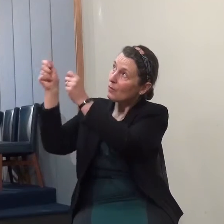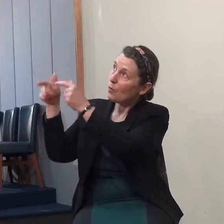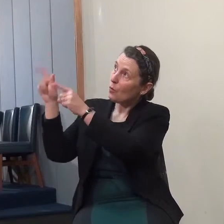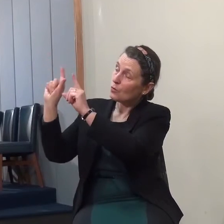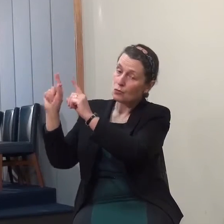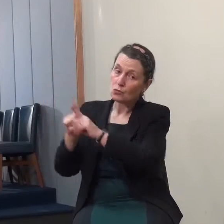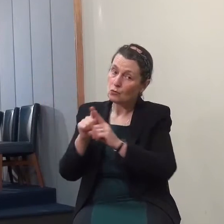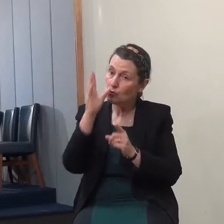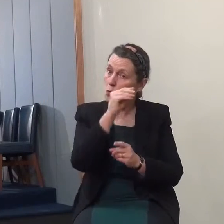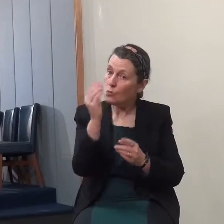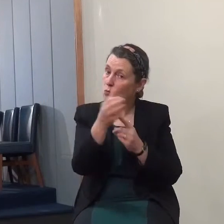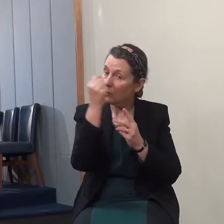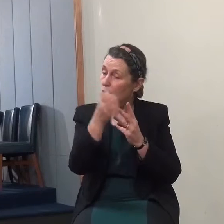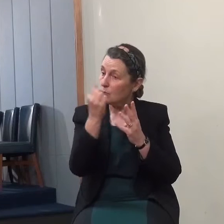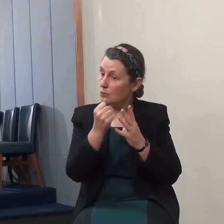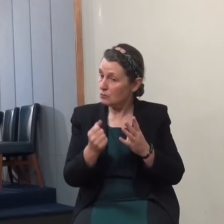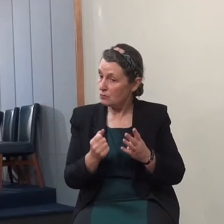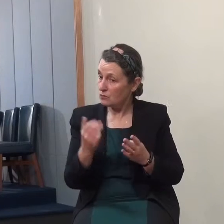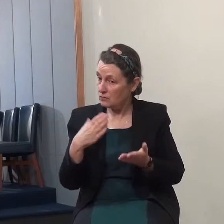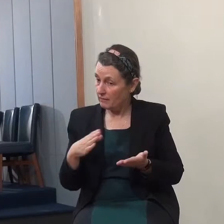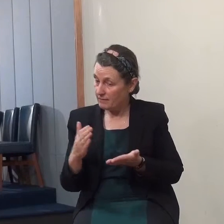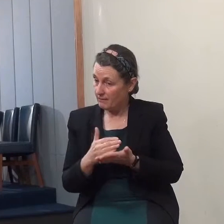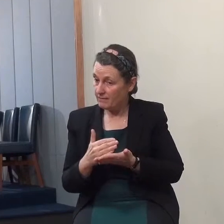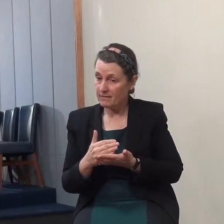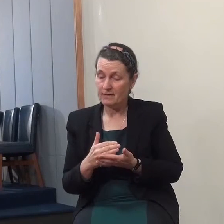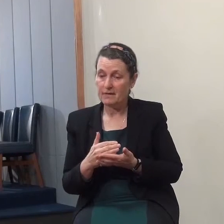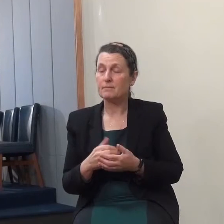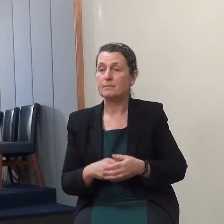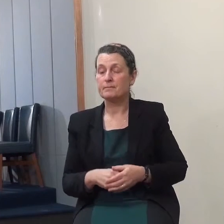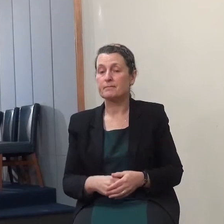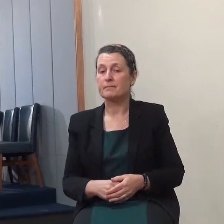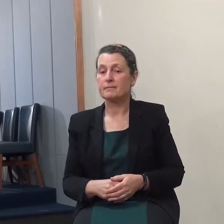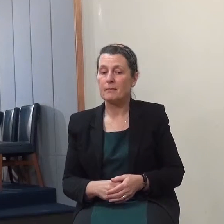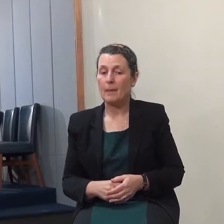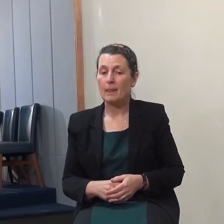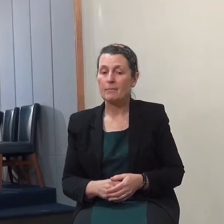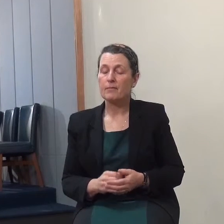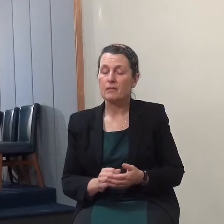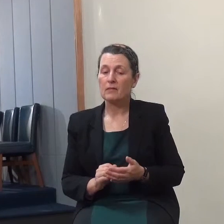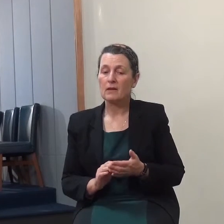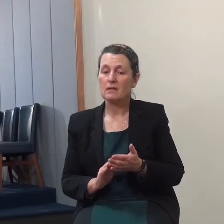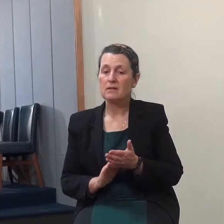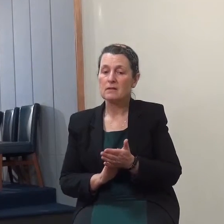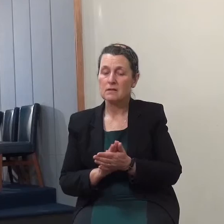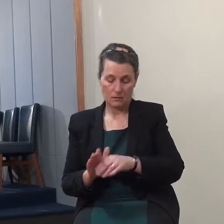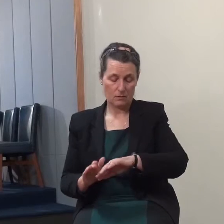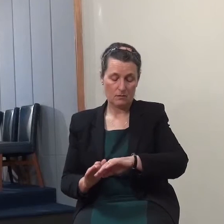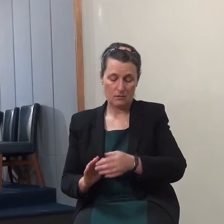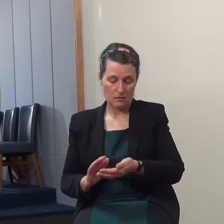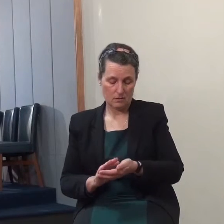that track which will bring about the offence of the cross. So it's disposition of